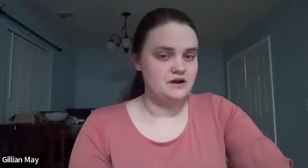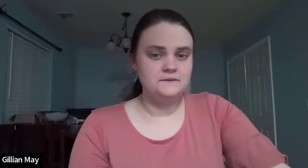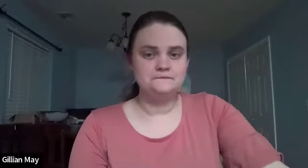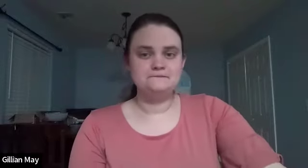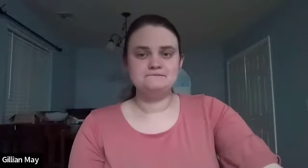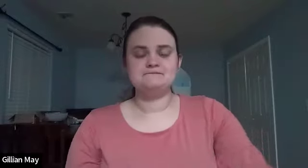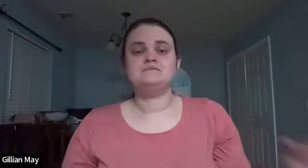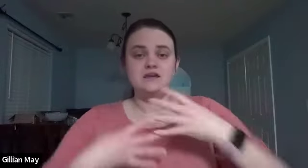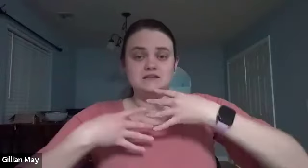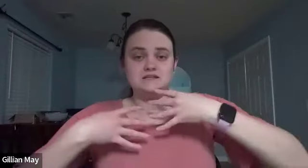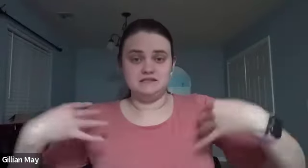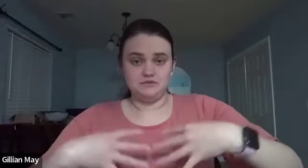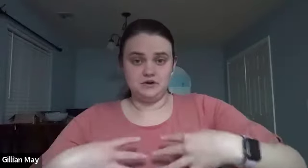zebra, zebra,